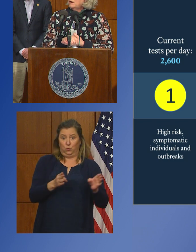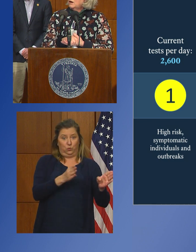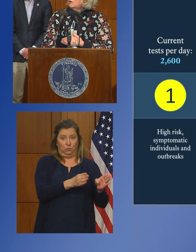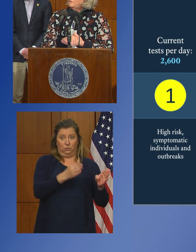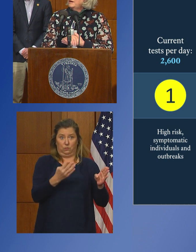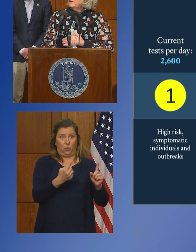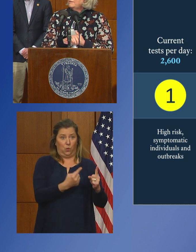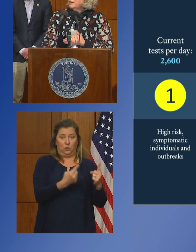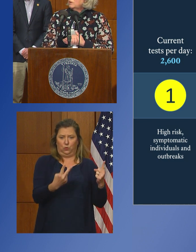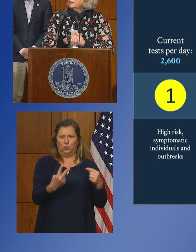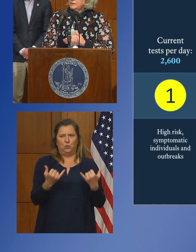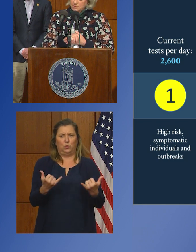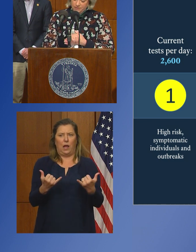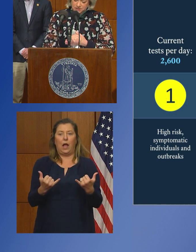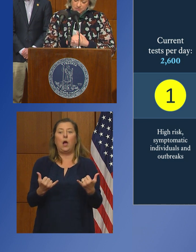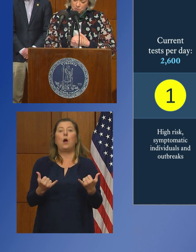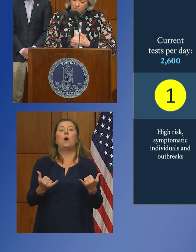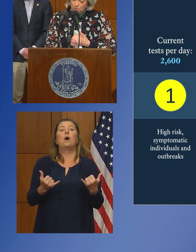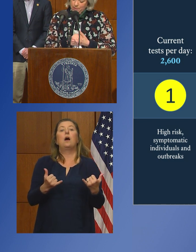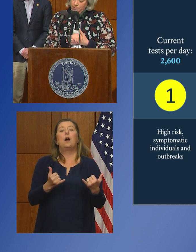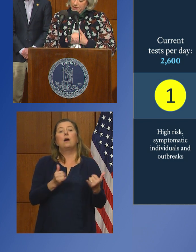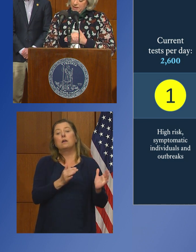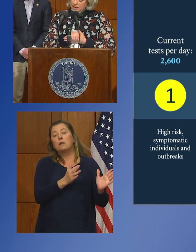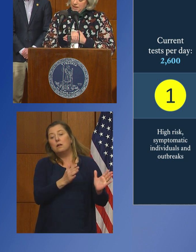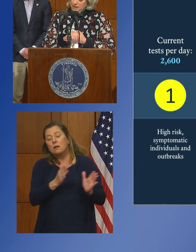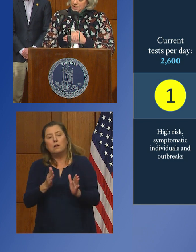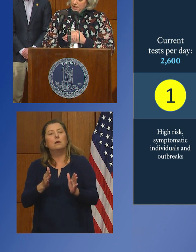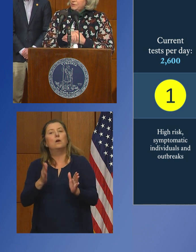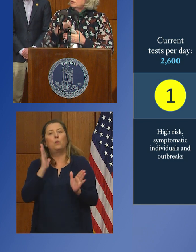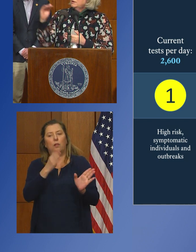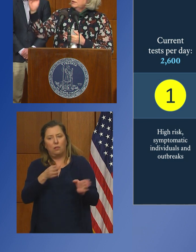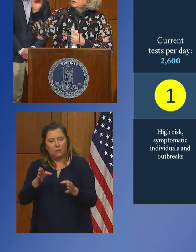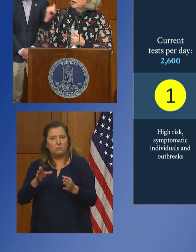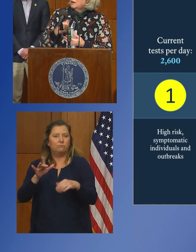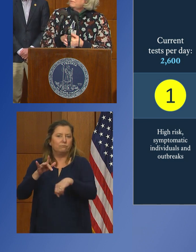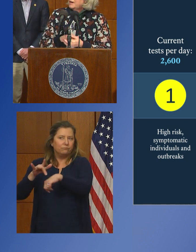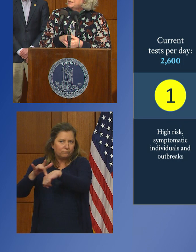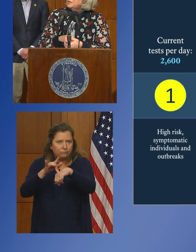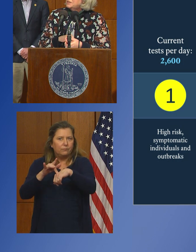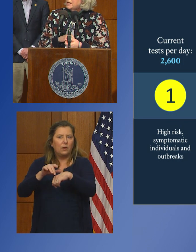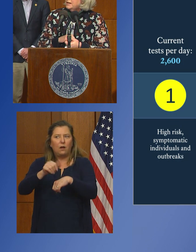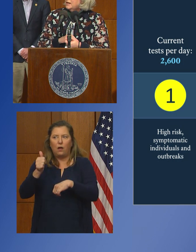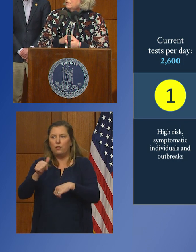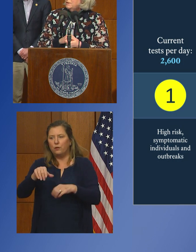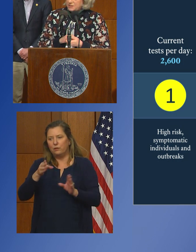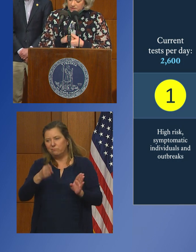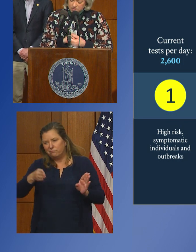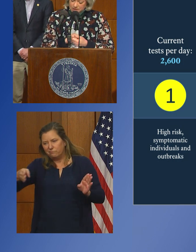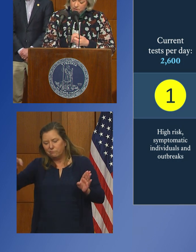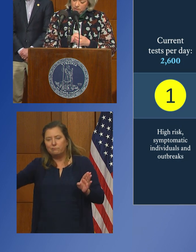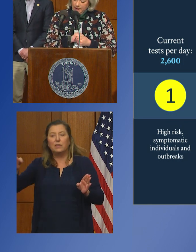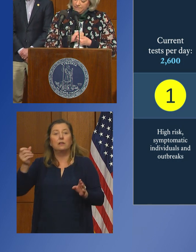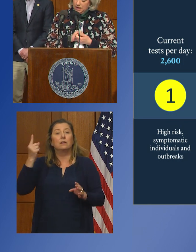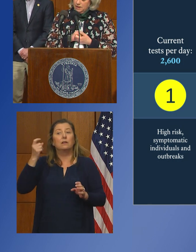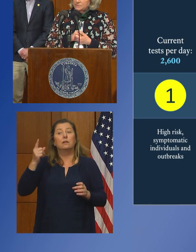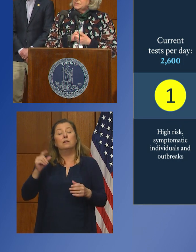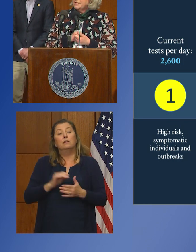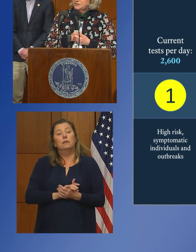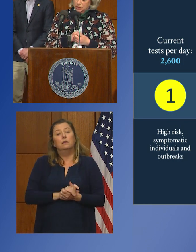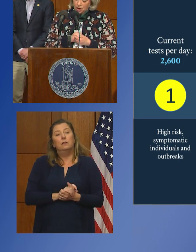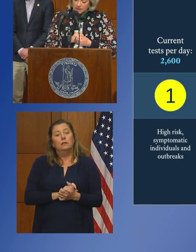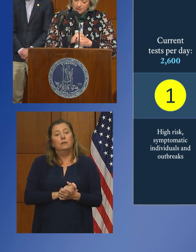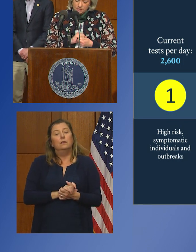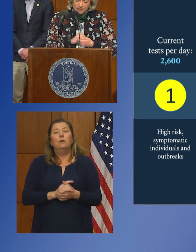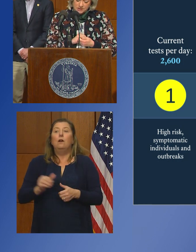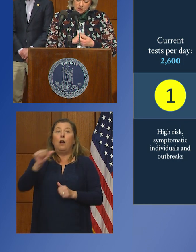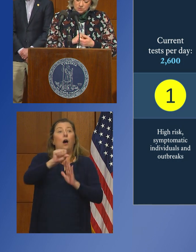And we are very, very quickly moving to the point where we will be in other phases. I would tell you that where a lot of